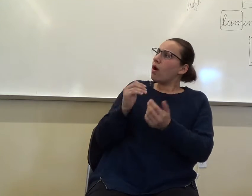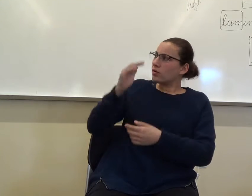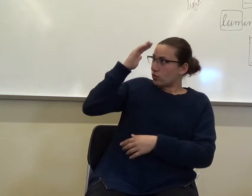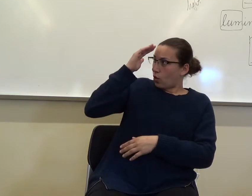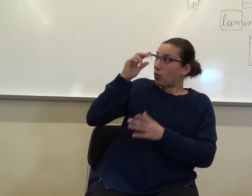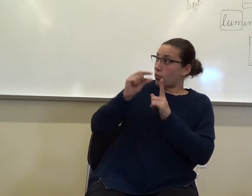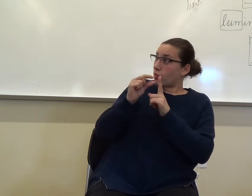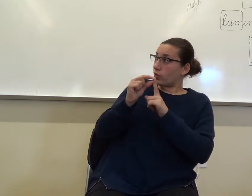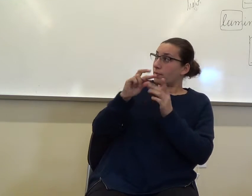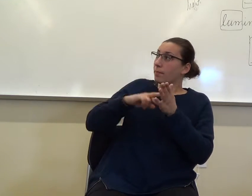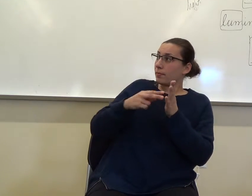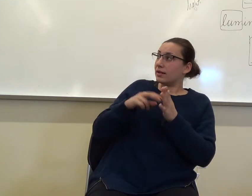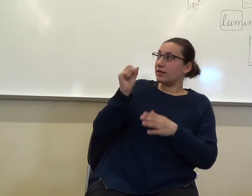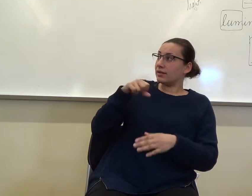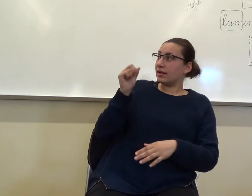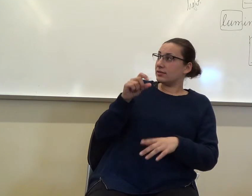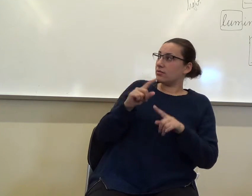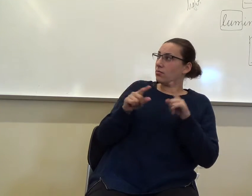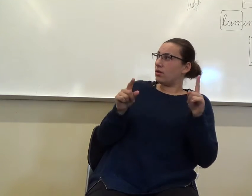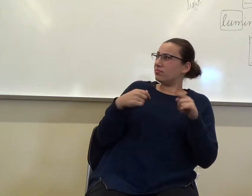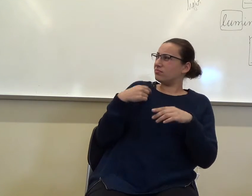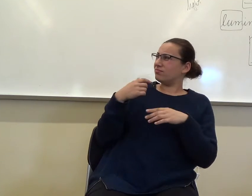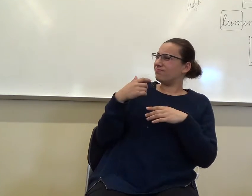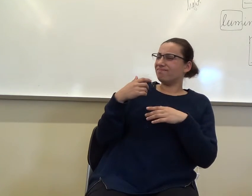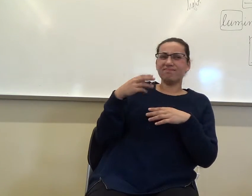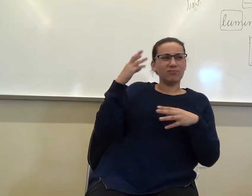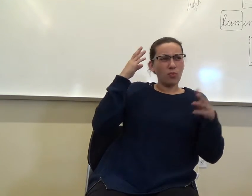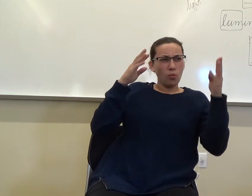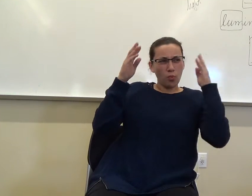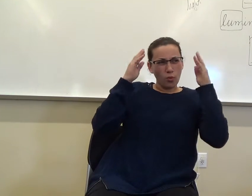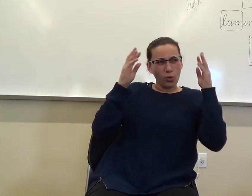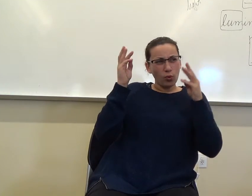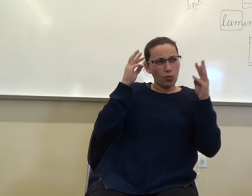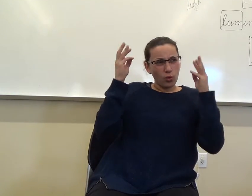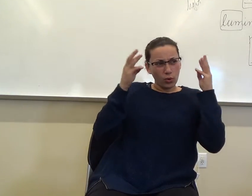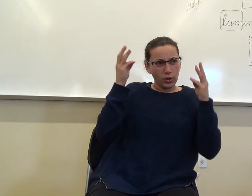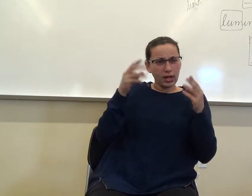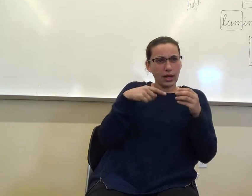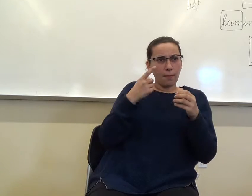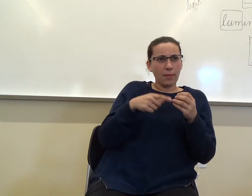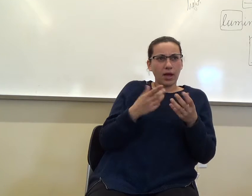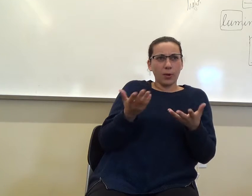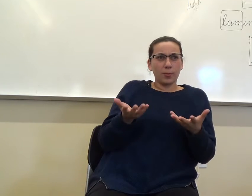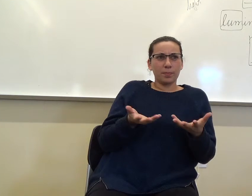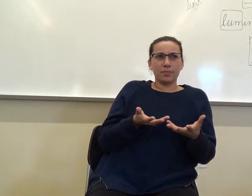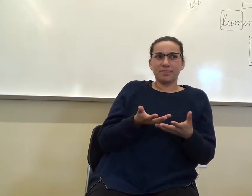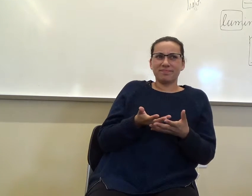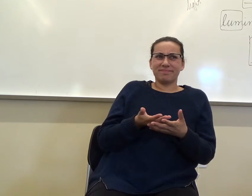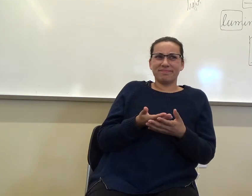little concerned about, I don't know how else to say it, but